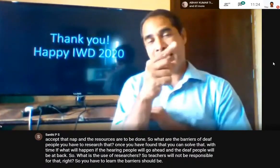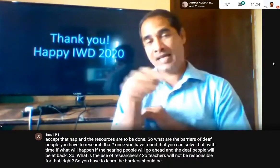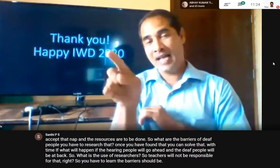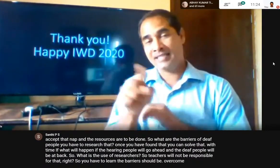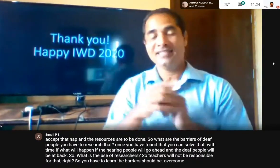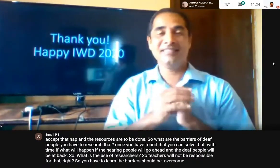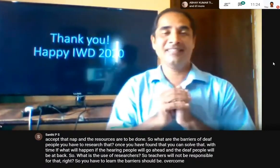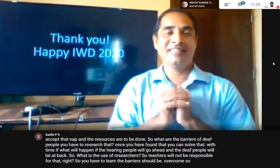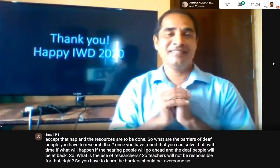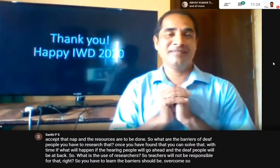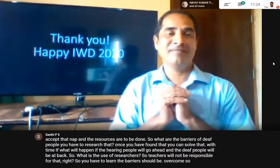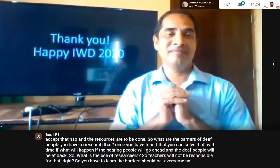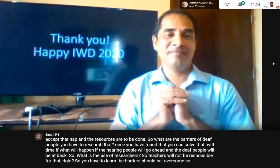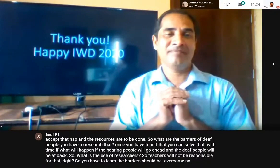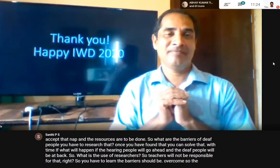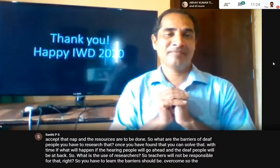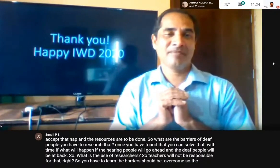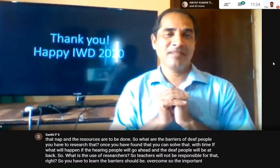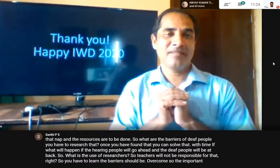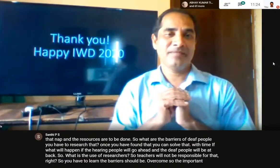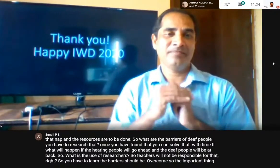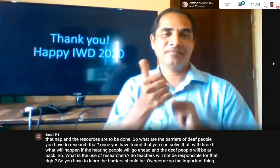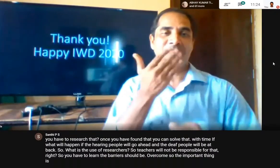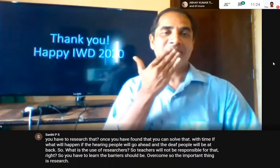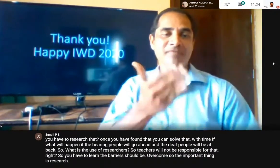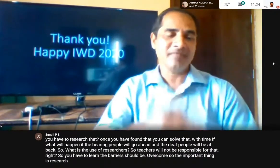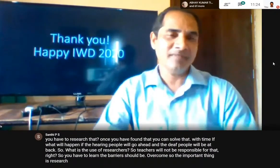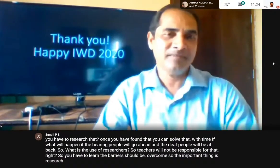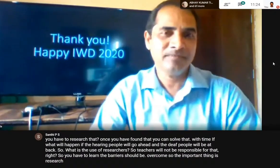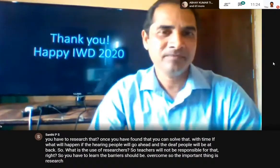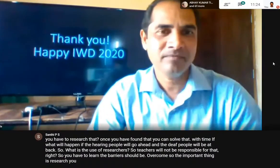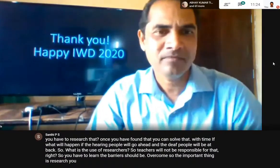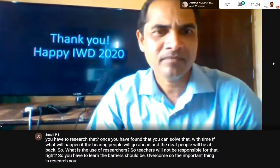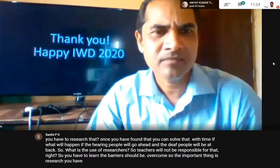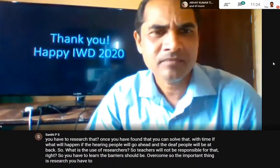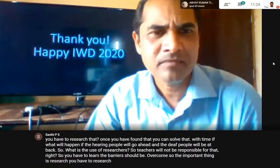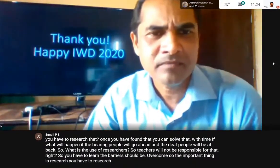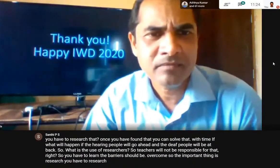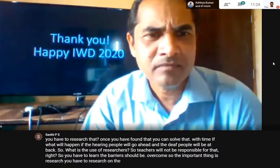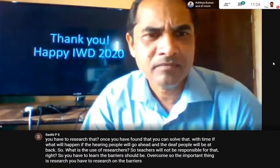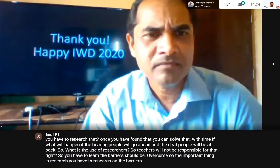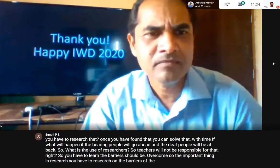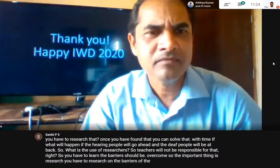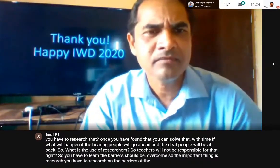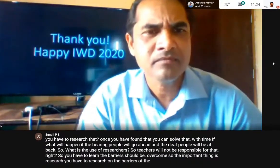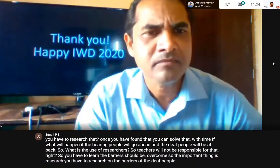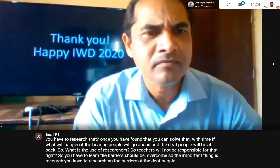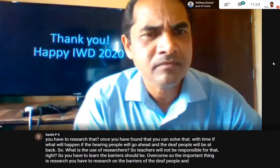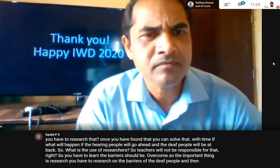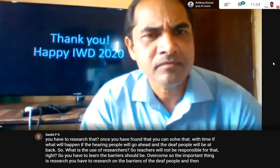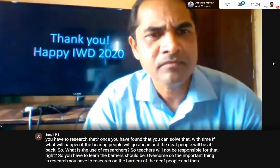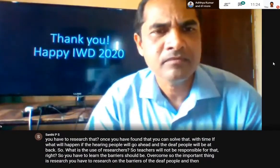So the important thing is research. You have to research on the barriers of the deaf people and then work on it.